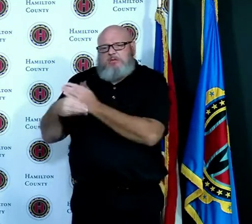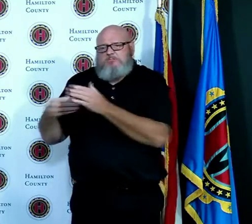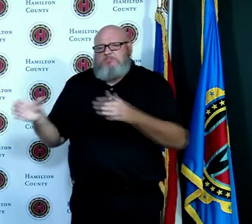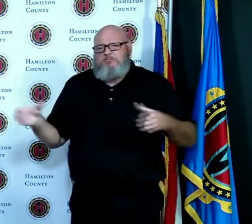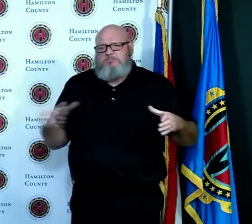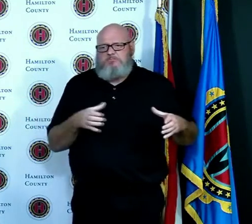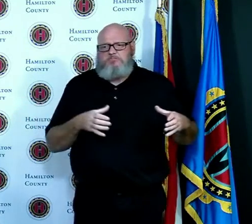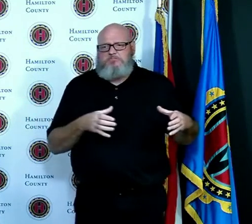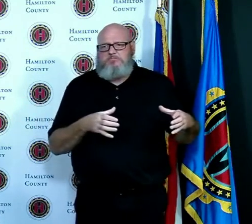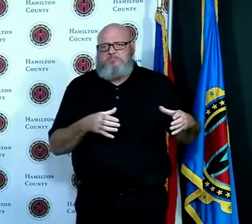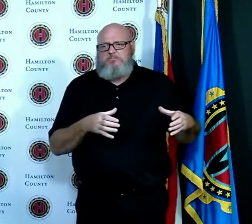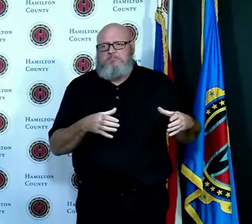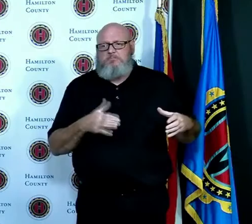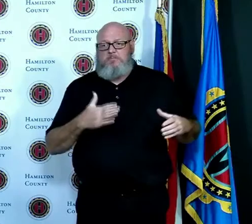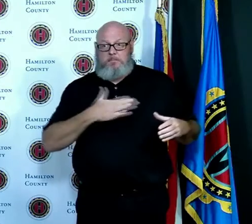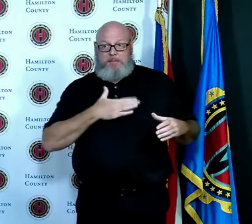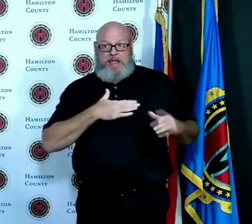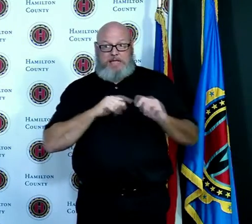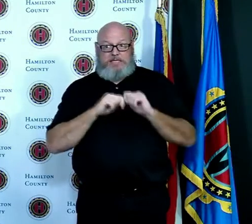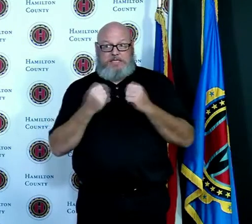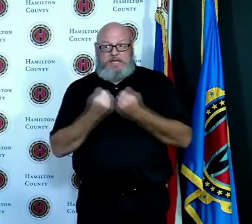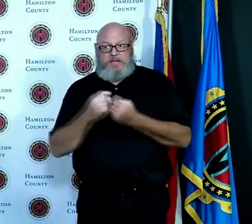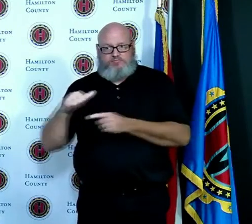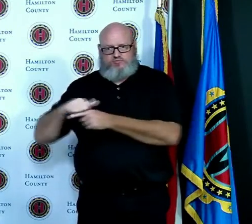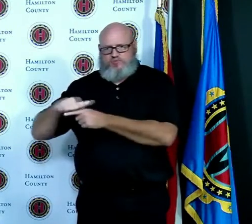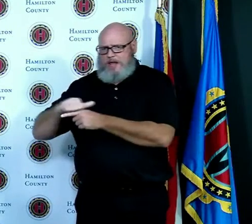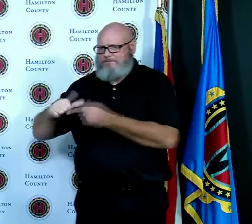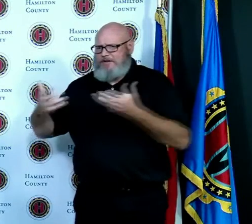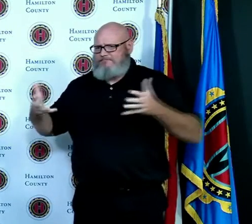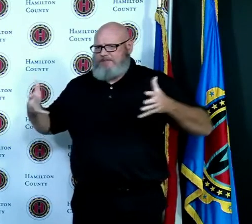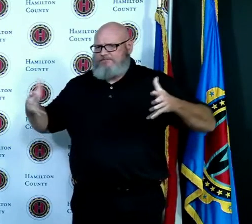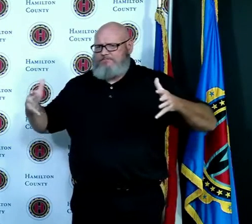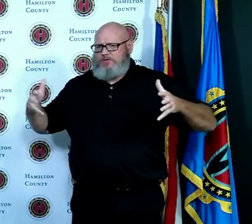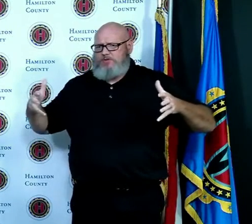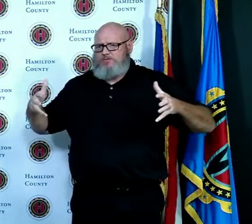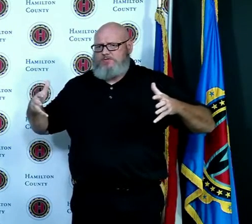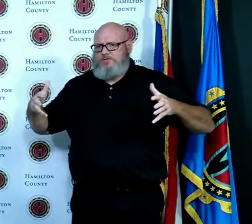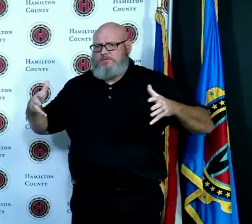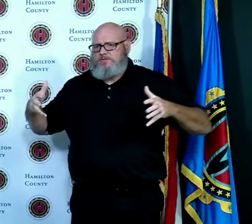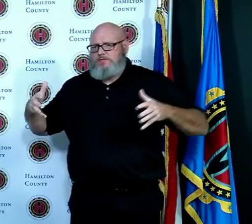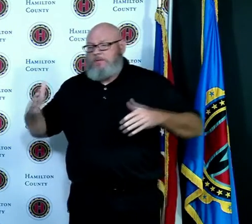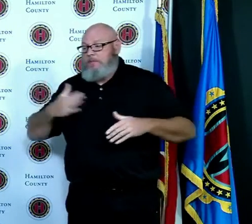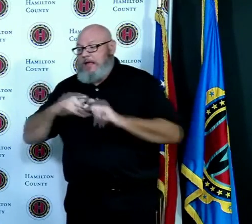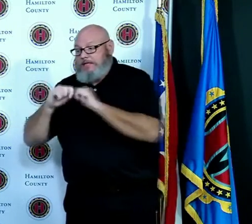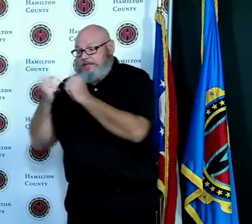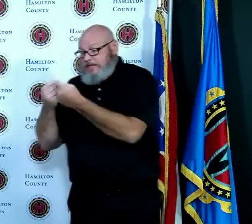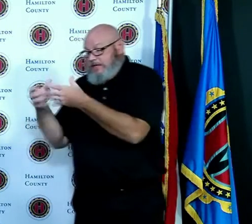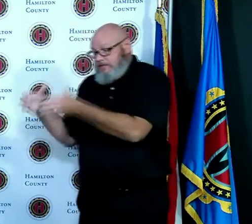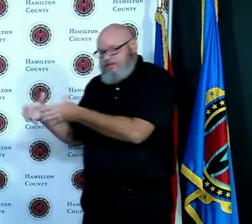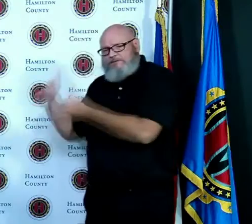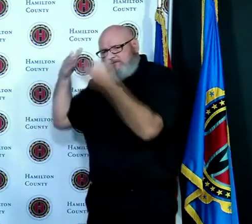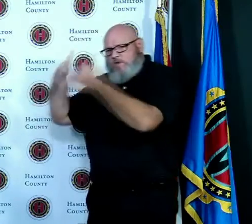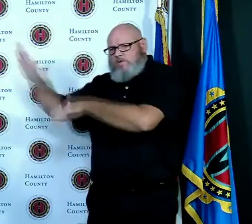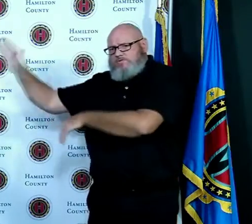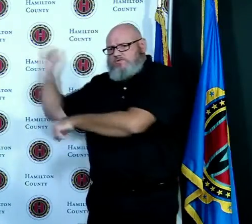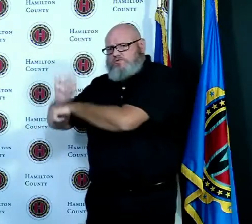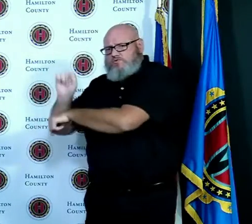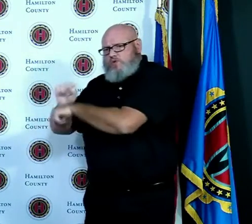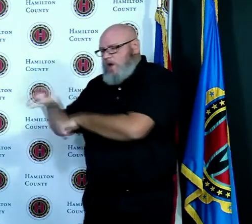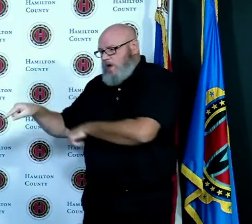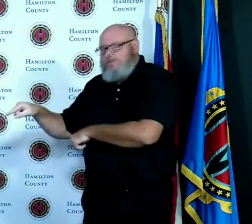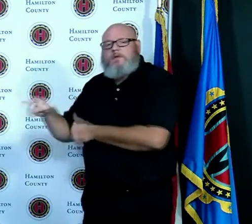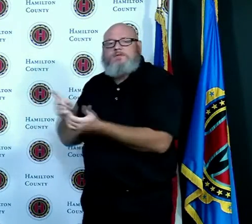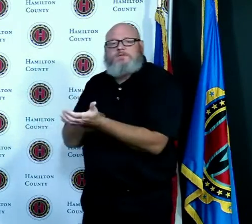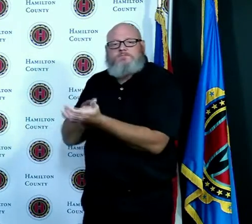do contact tracing. My goal is always to keep my team doing their job and not to have to do that. So we're kind of balancing right now, but our